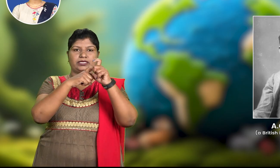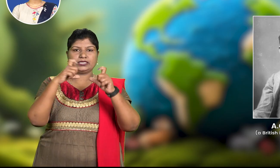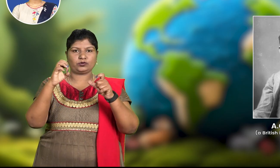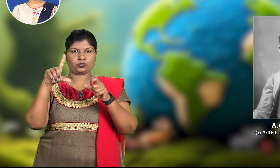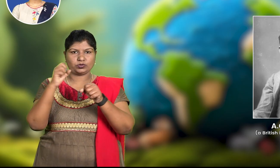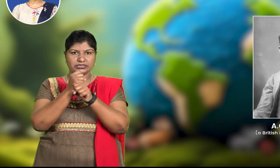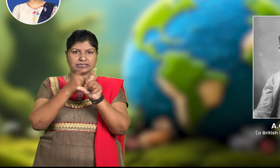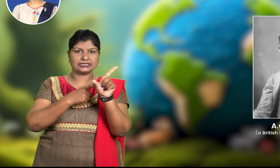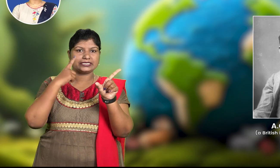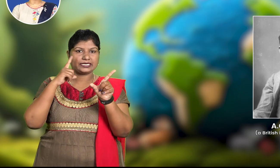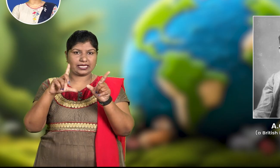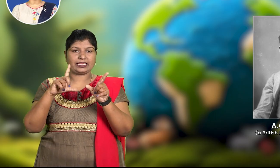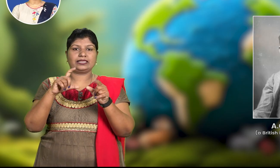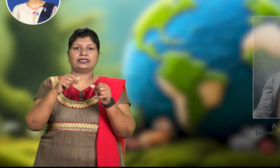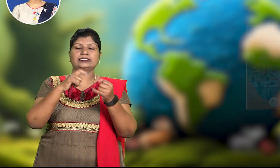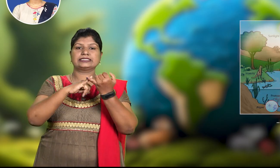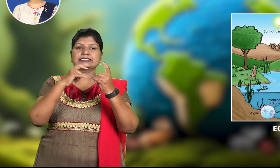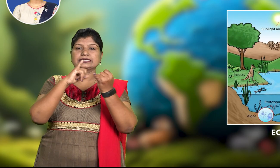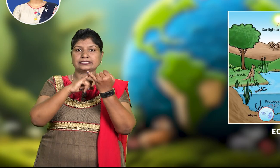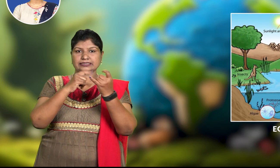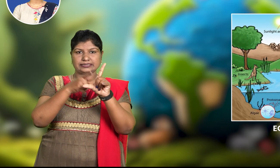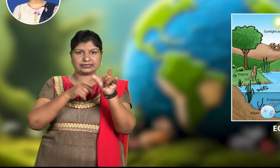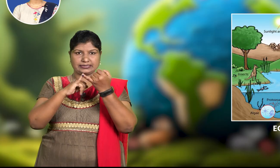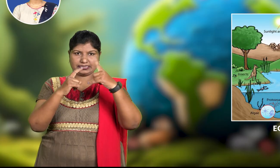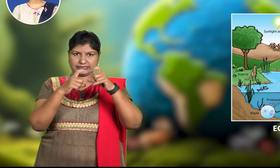system to ecosystem.